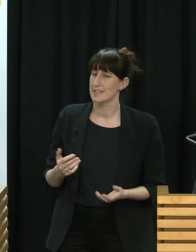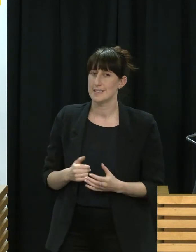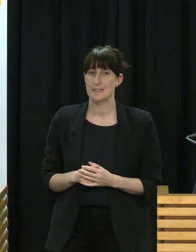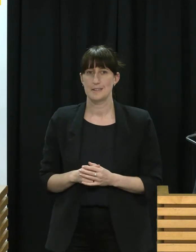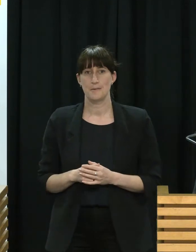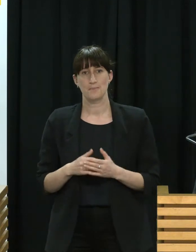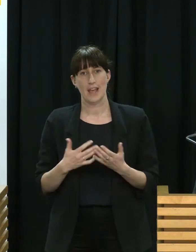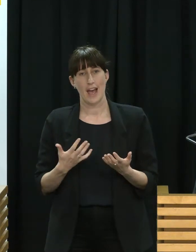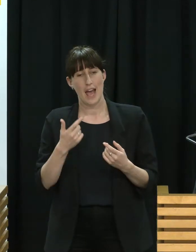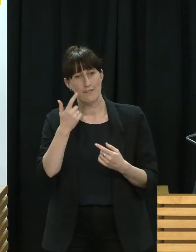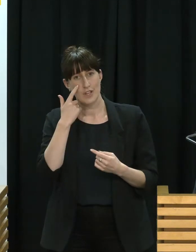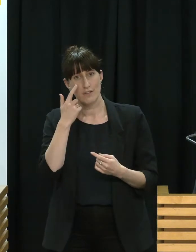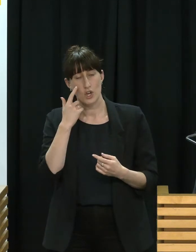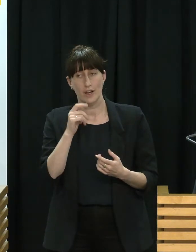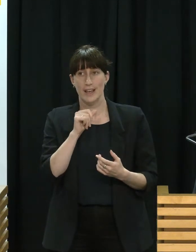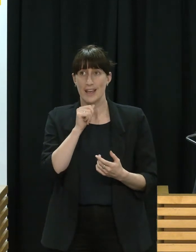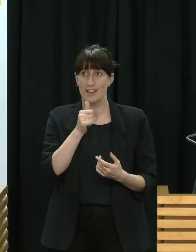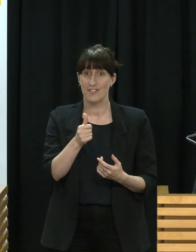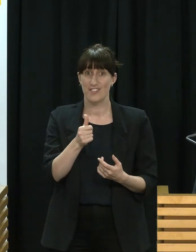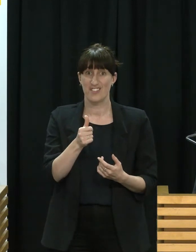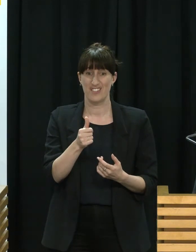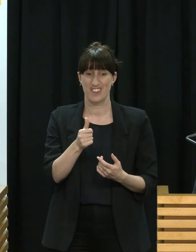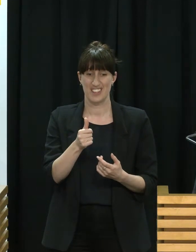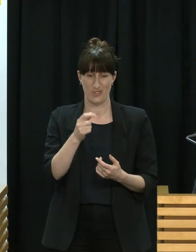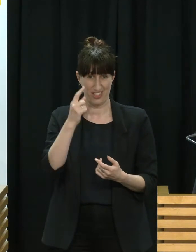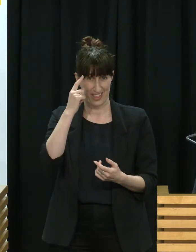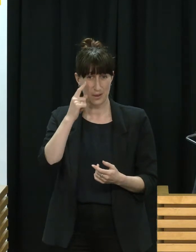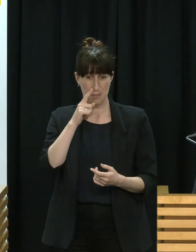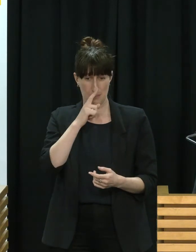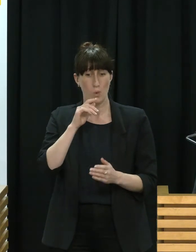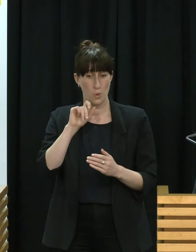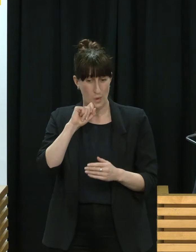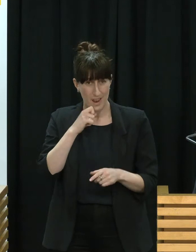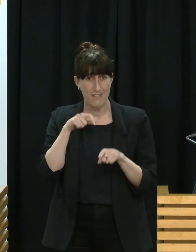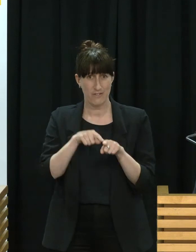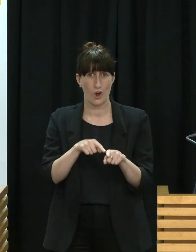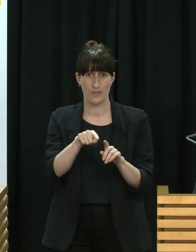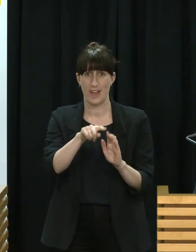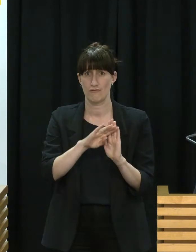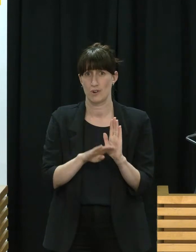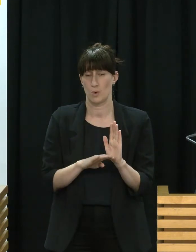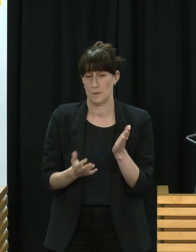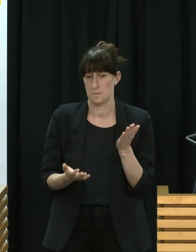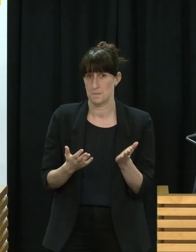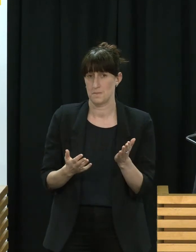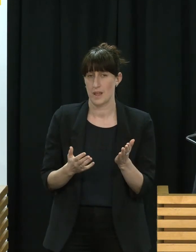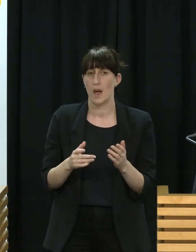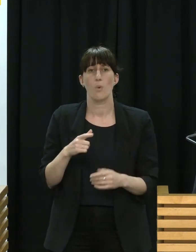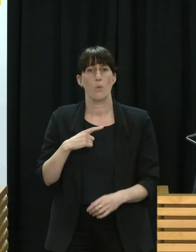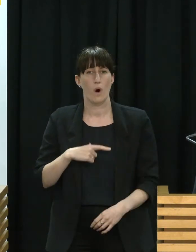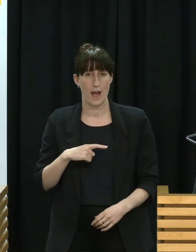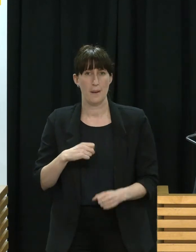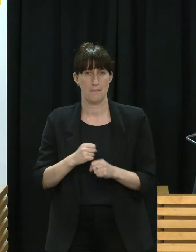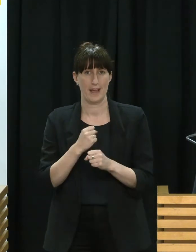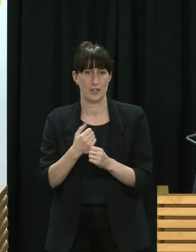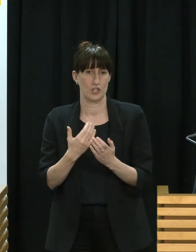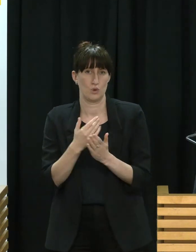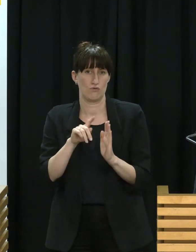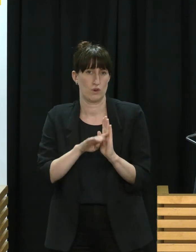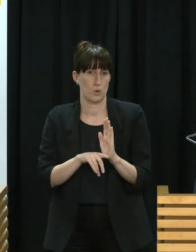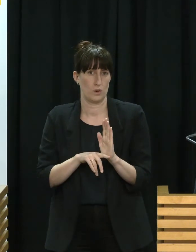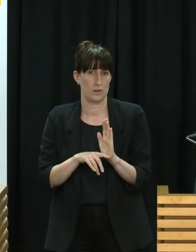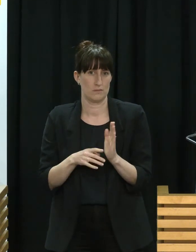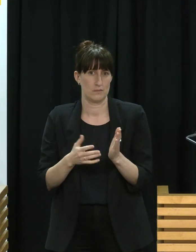at compliance, for example, how it would be enforced, and all of those other things, and what the justification for it is. One of the things that we've been very mindful